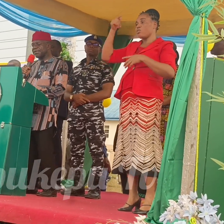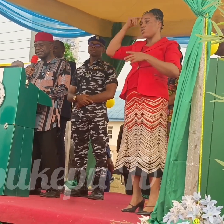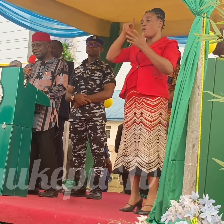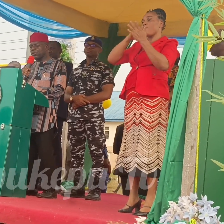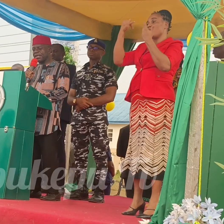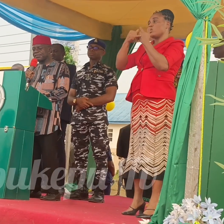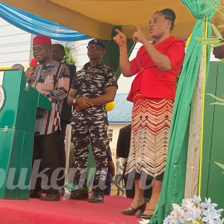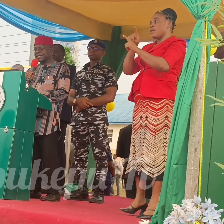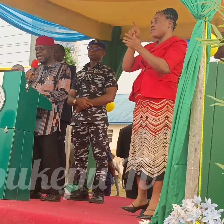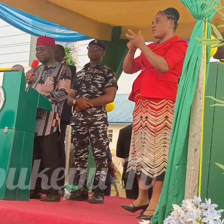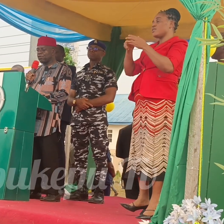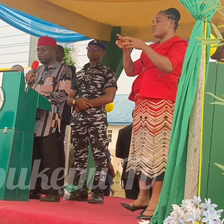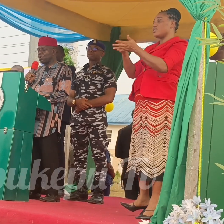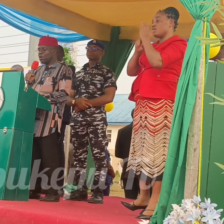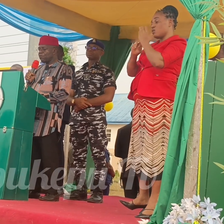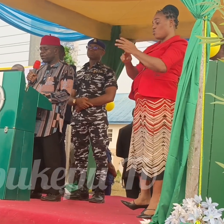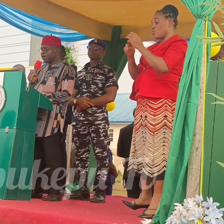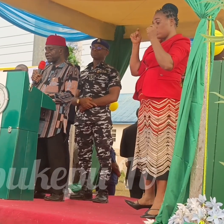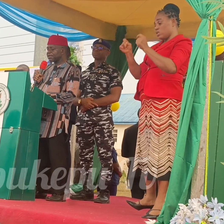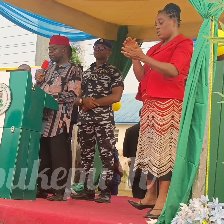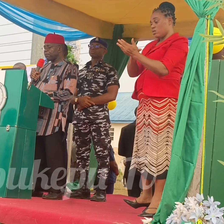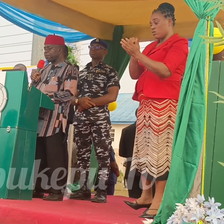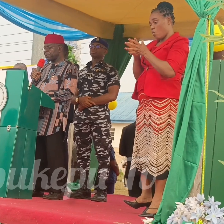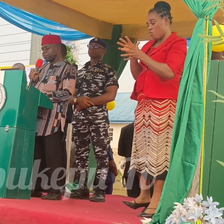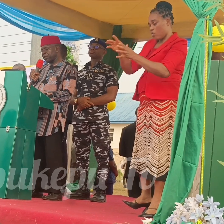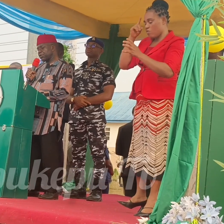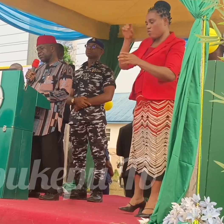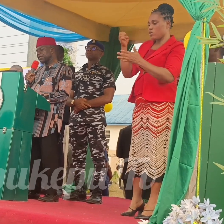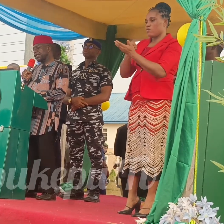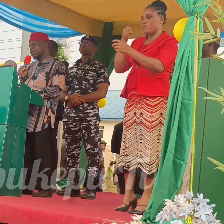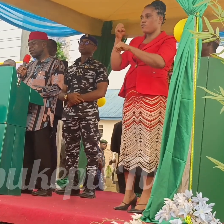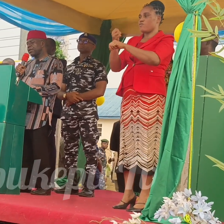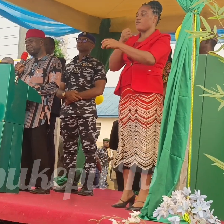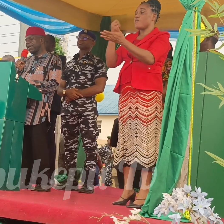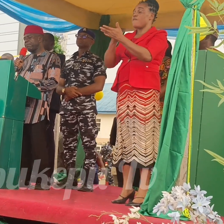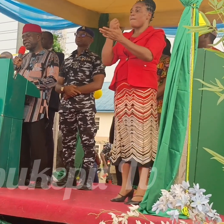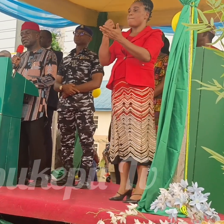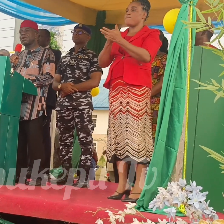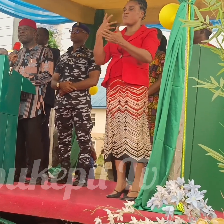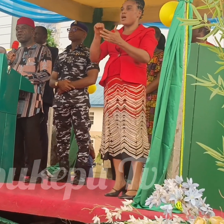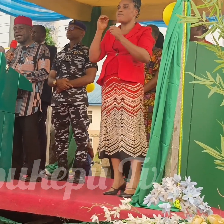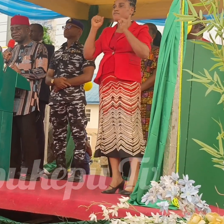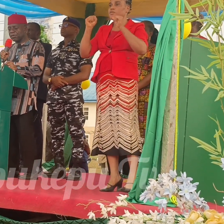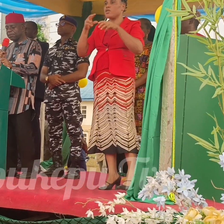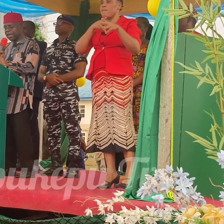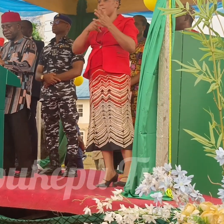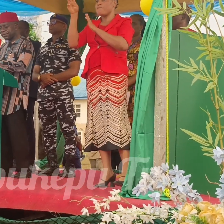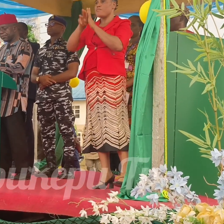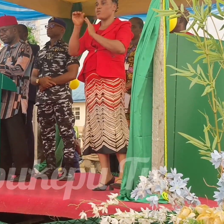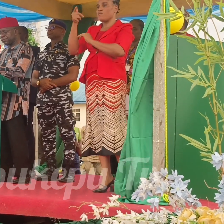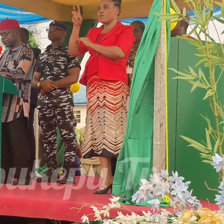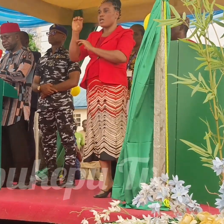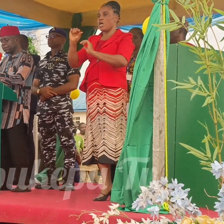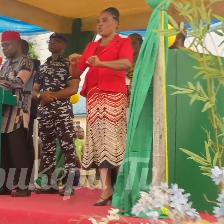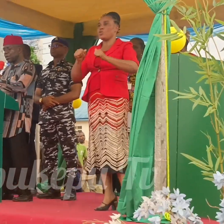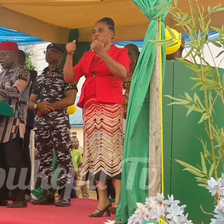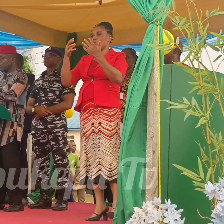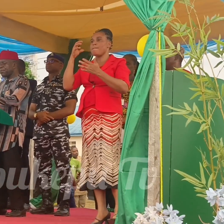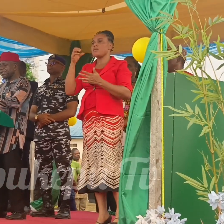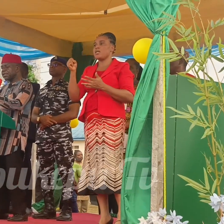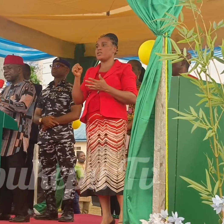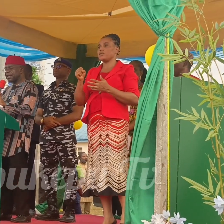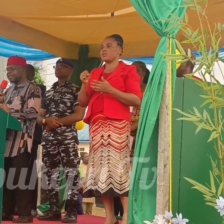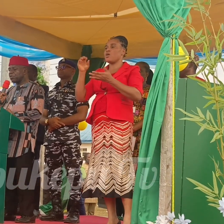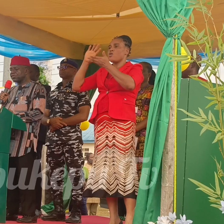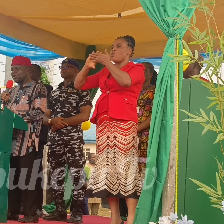like this require steady cash flow for effective operations, including payment for gas supplies.